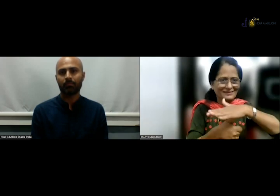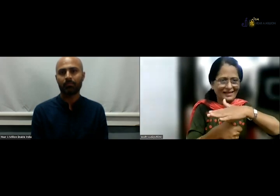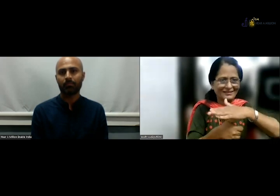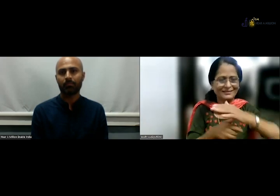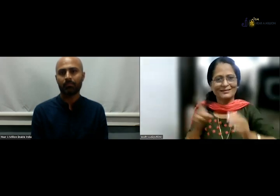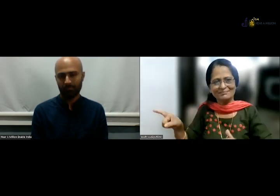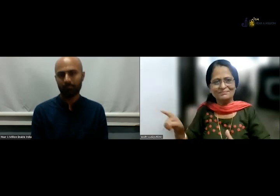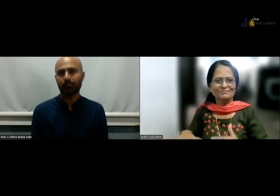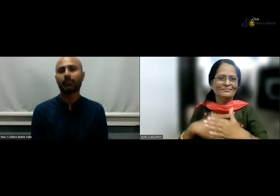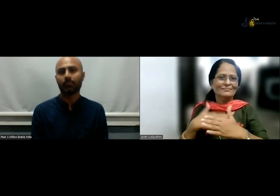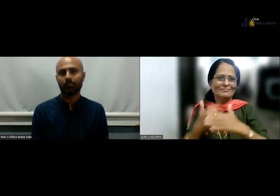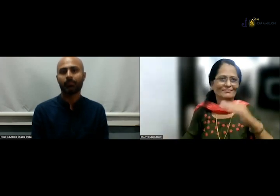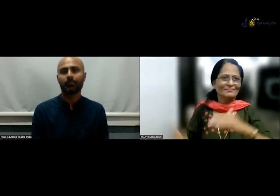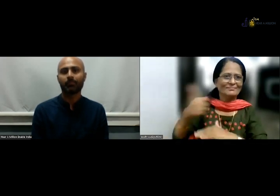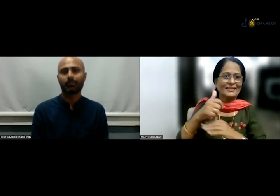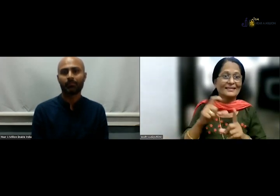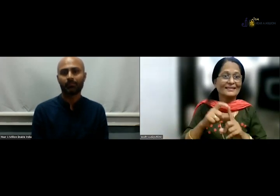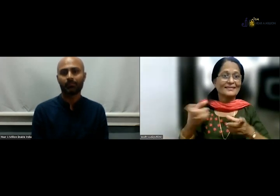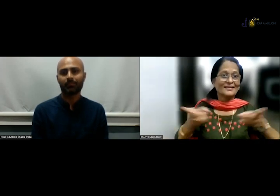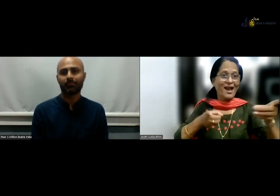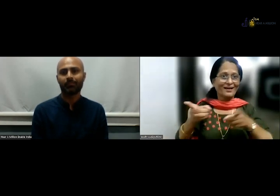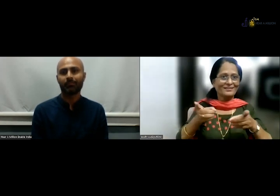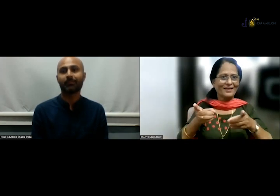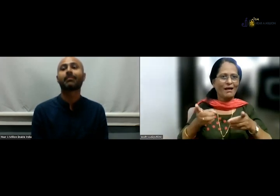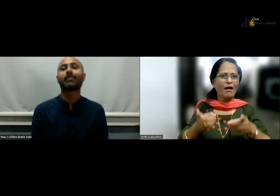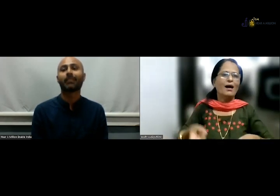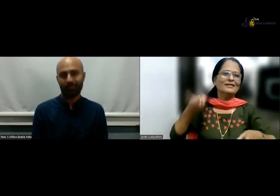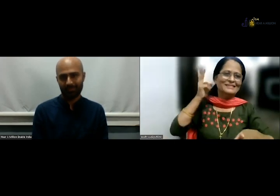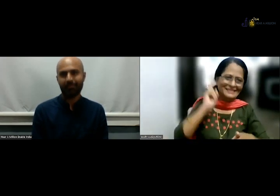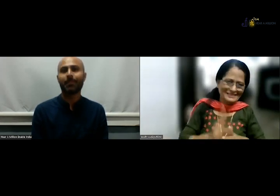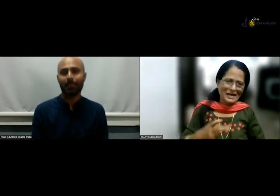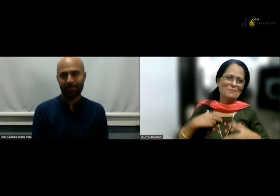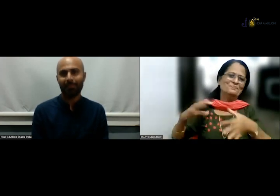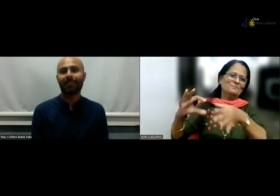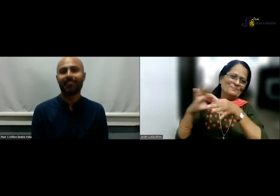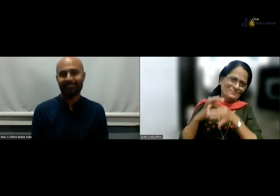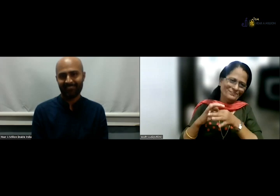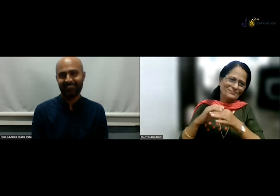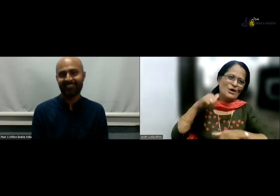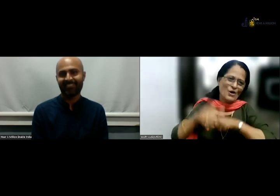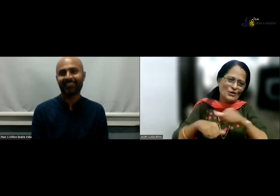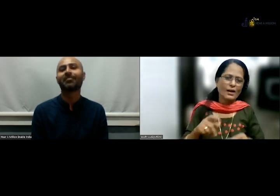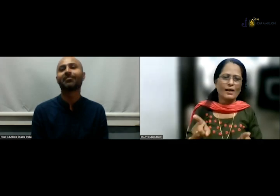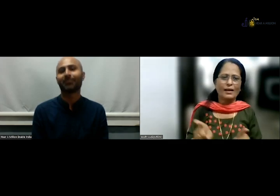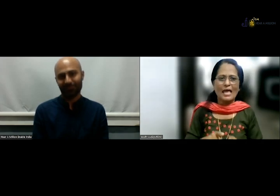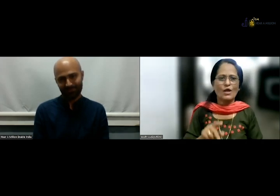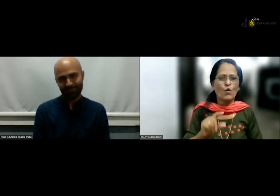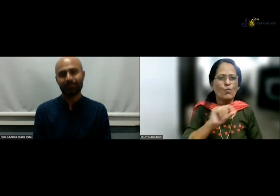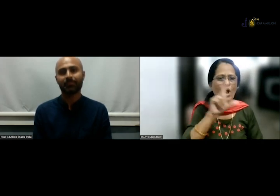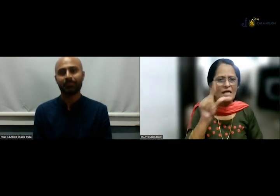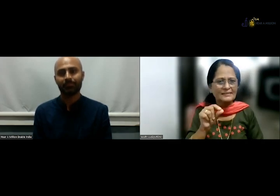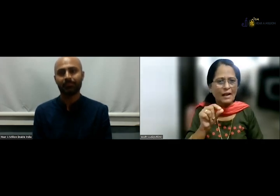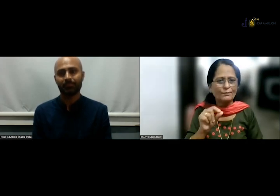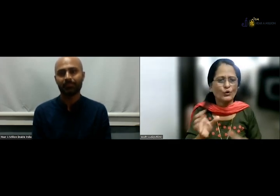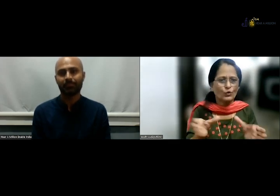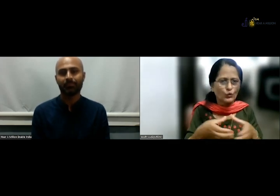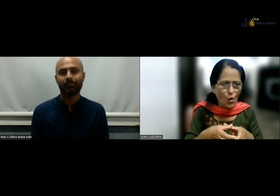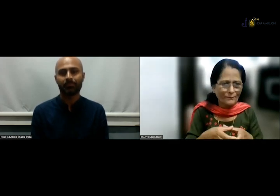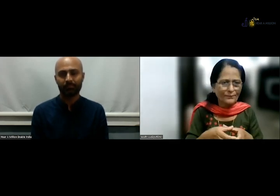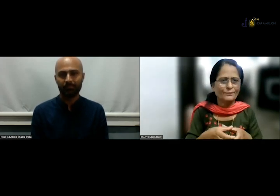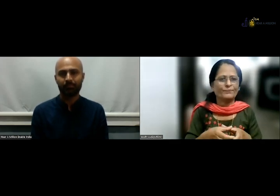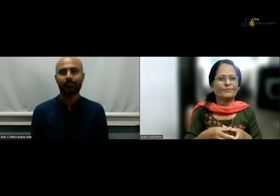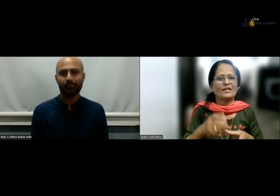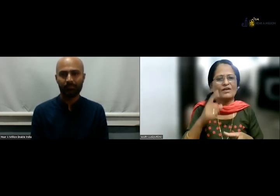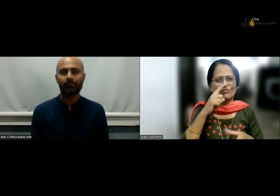I suggested that if she can become a director, so we still had the connection.